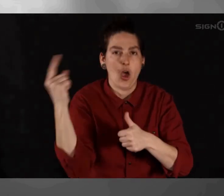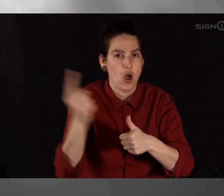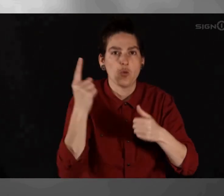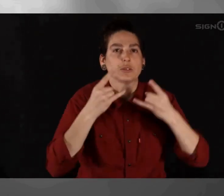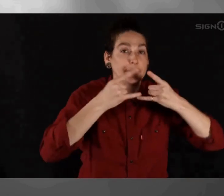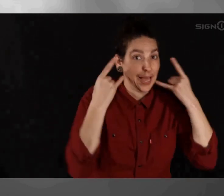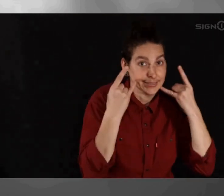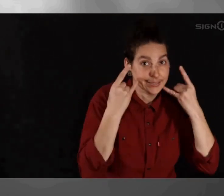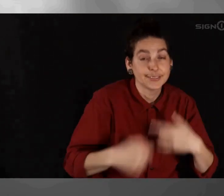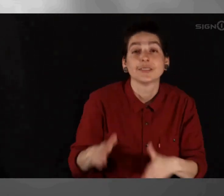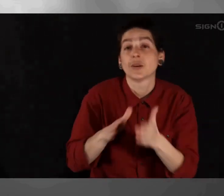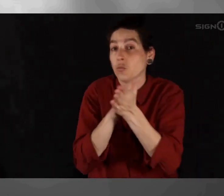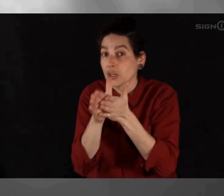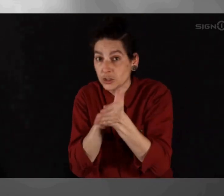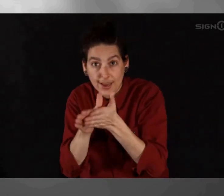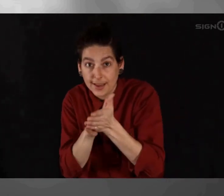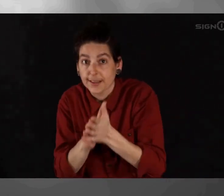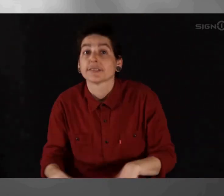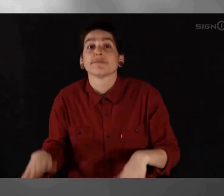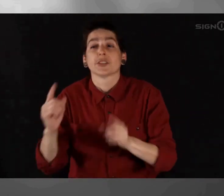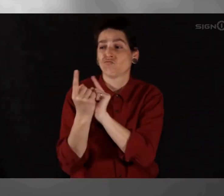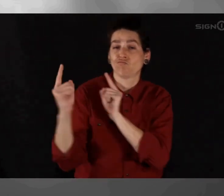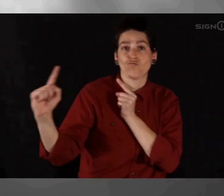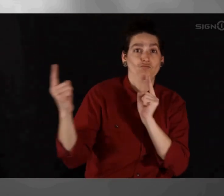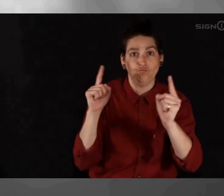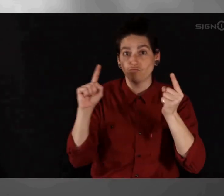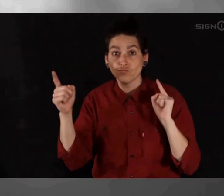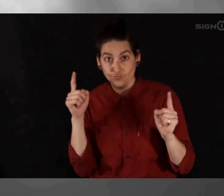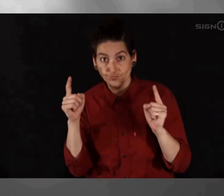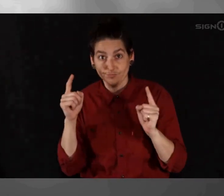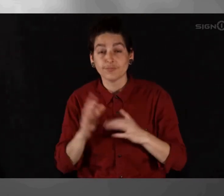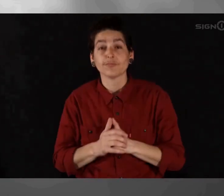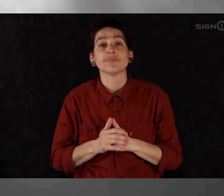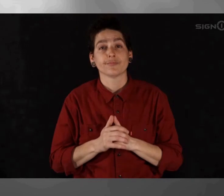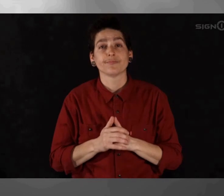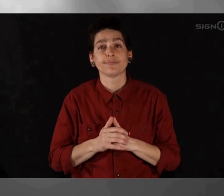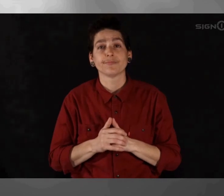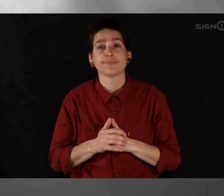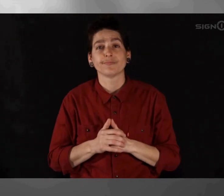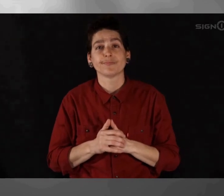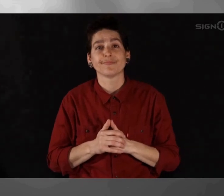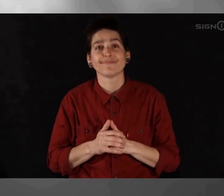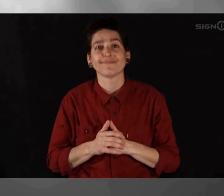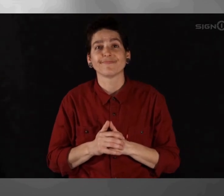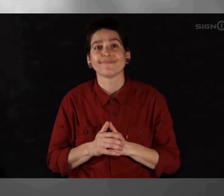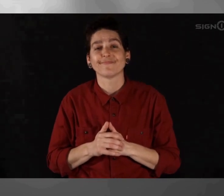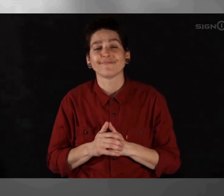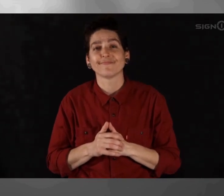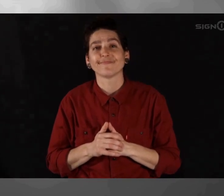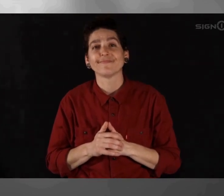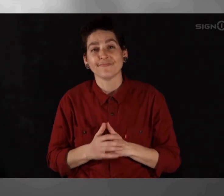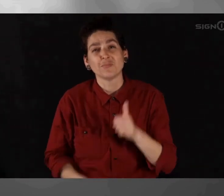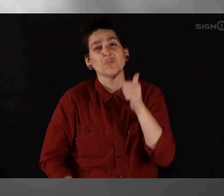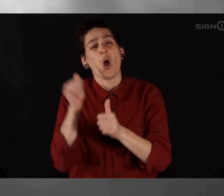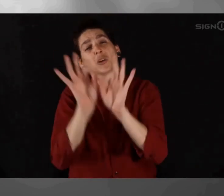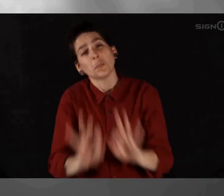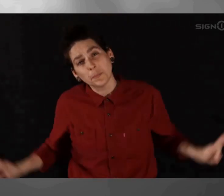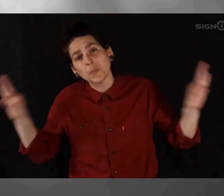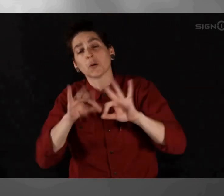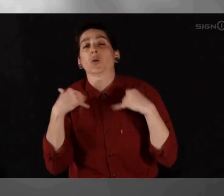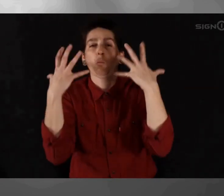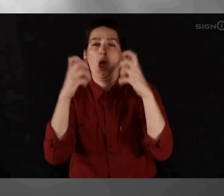still need to wear masks, wash hands, and keep a safe distance.